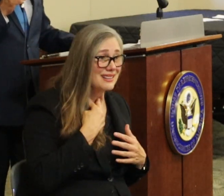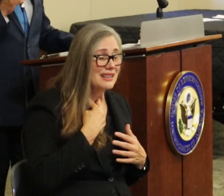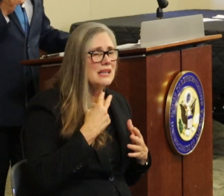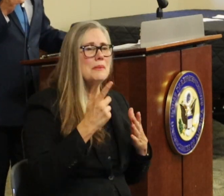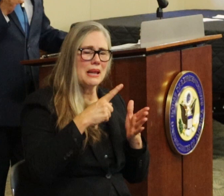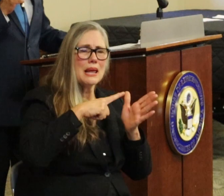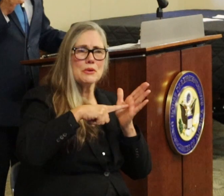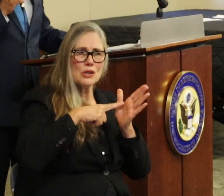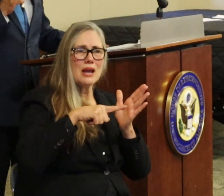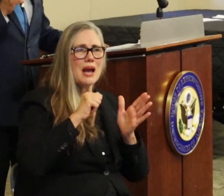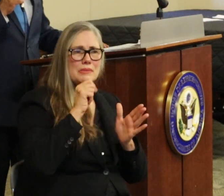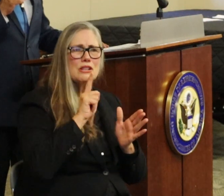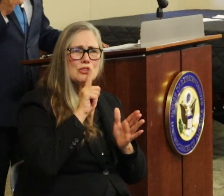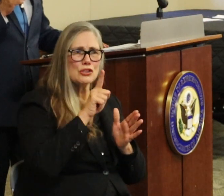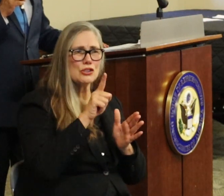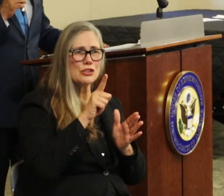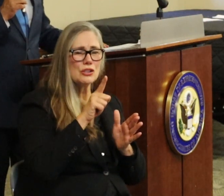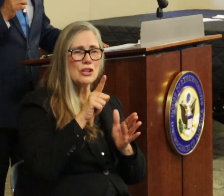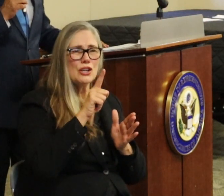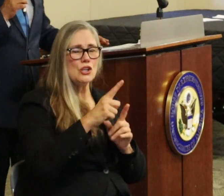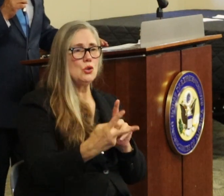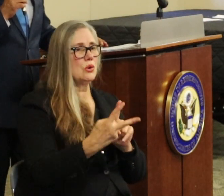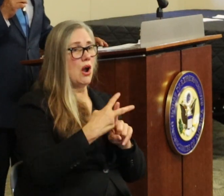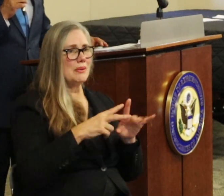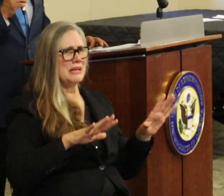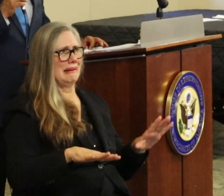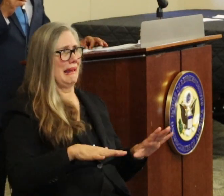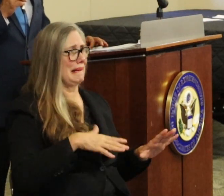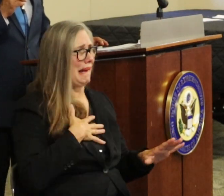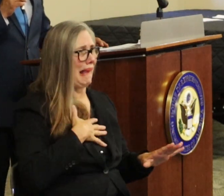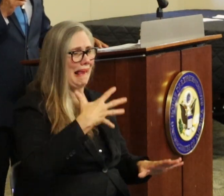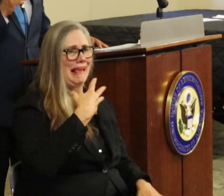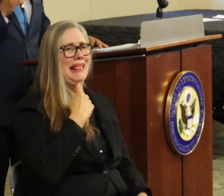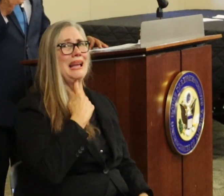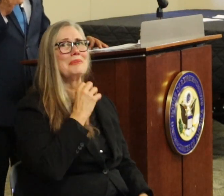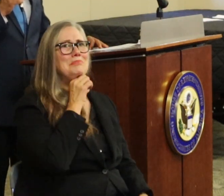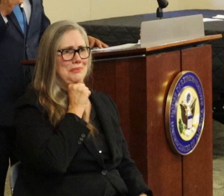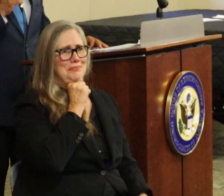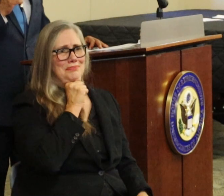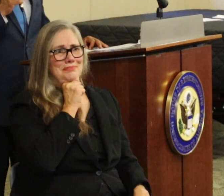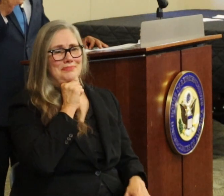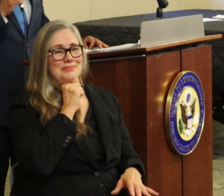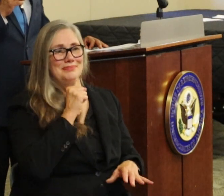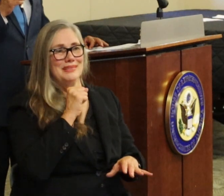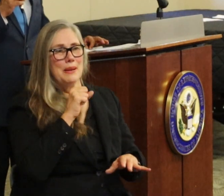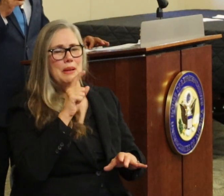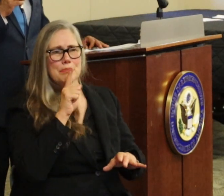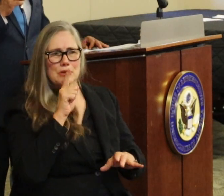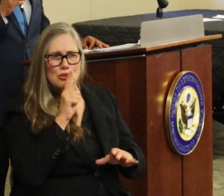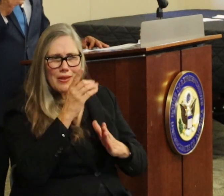Let me look into that, because I'm not sure that you caught me flat-footed on that section, and I want to make sure that I